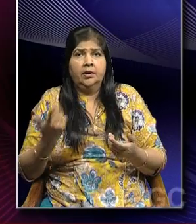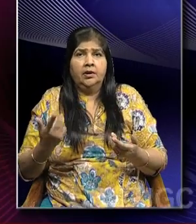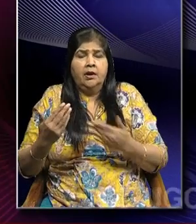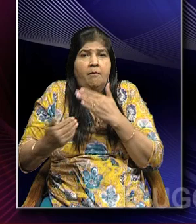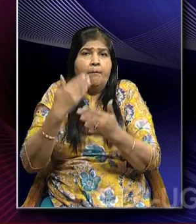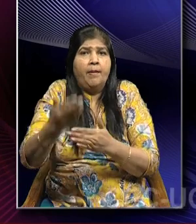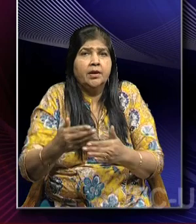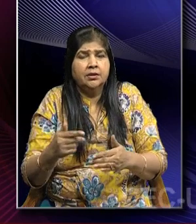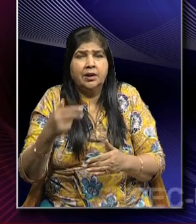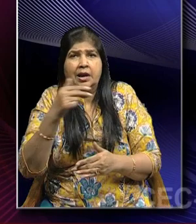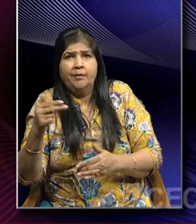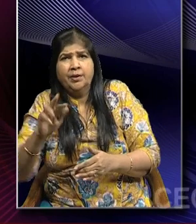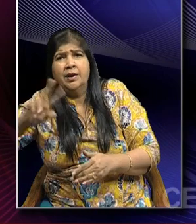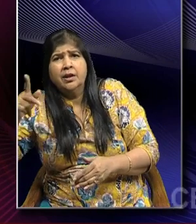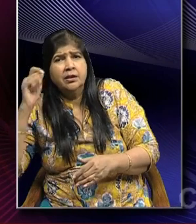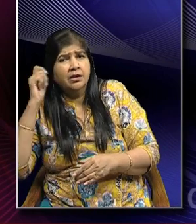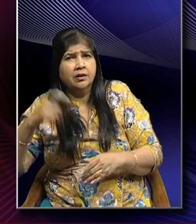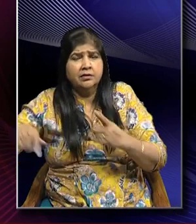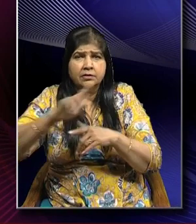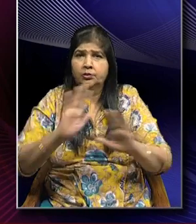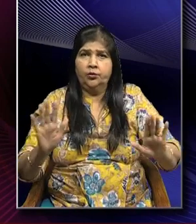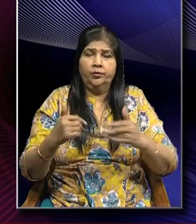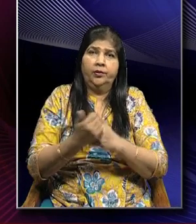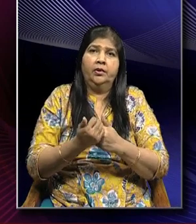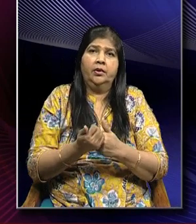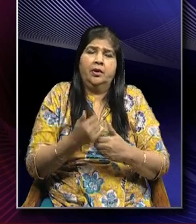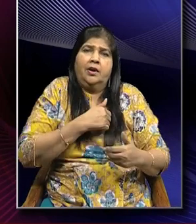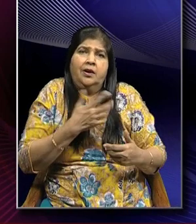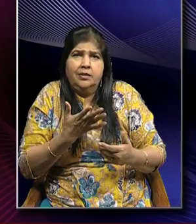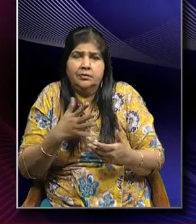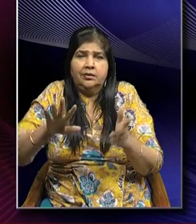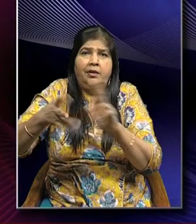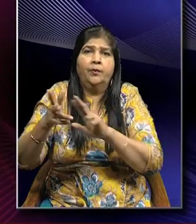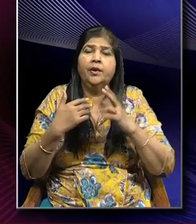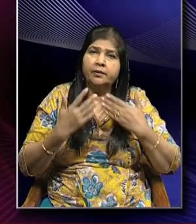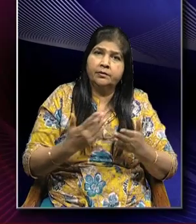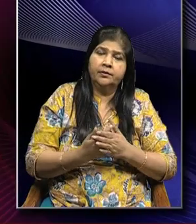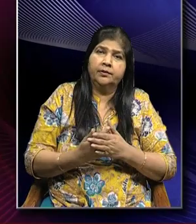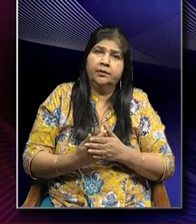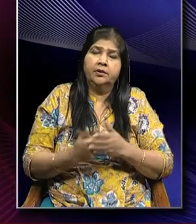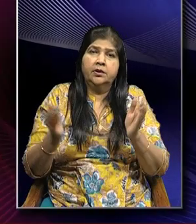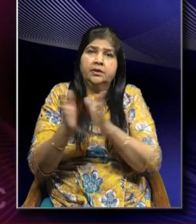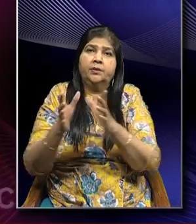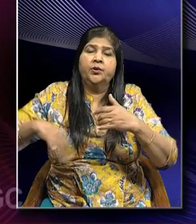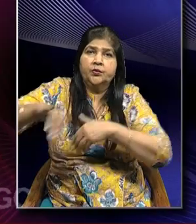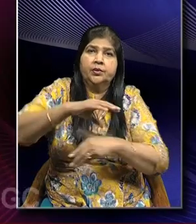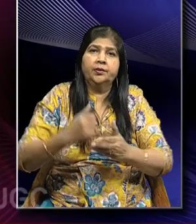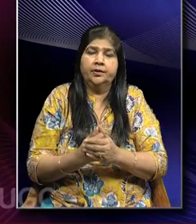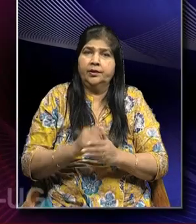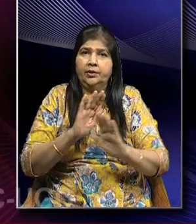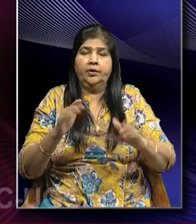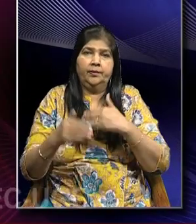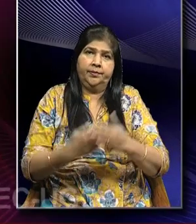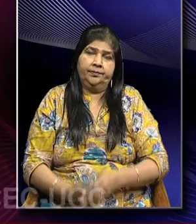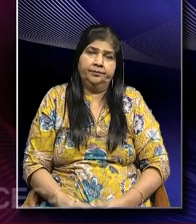pass any comment or statement which is hurting anybody or any segment of the society. That should not